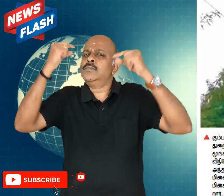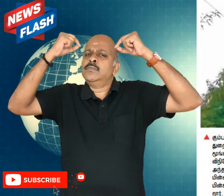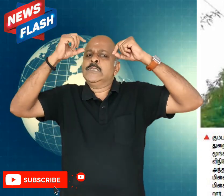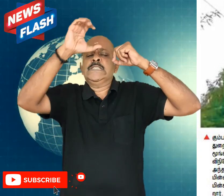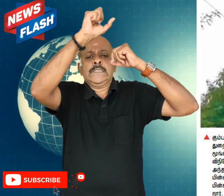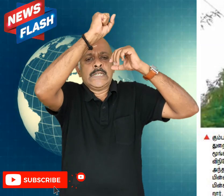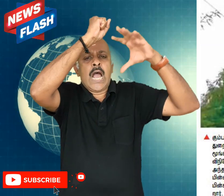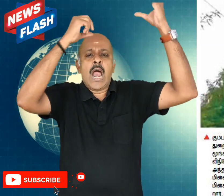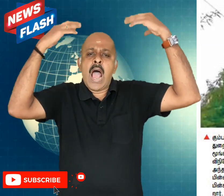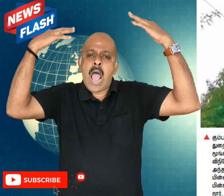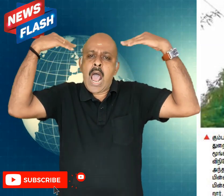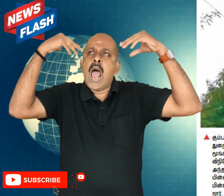media.